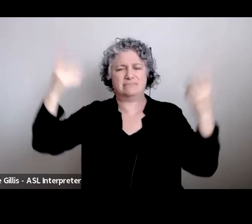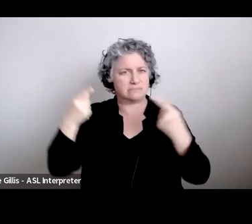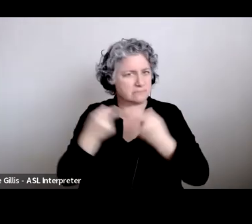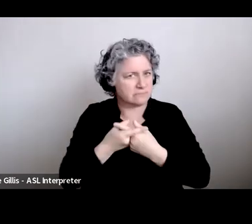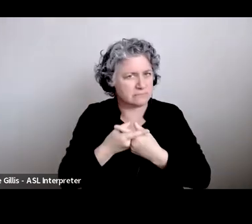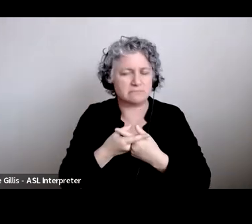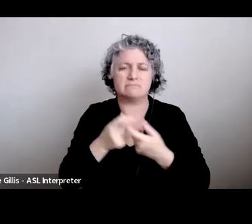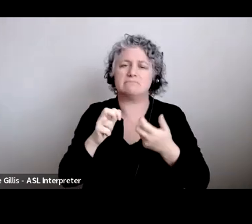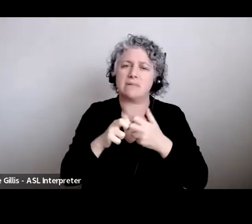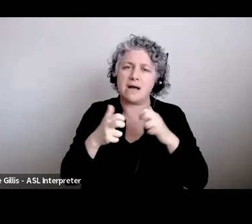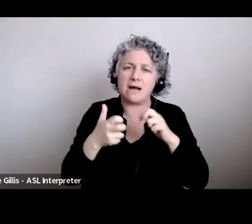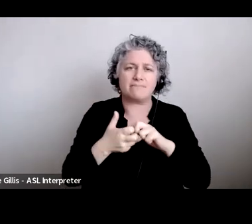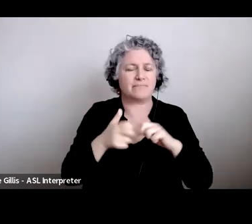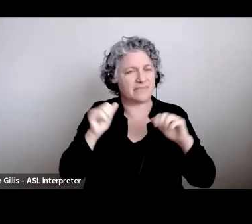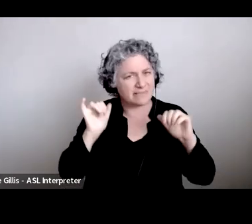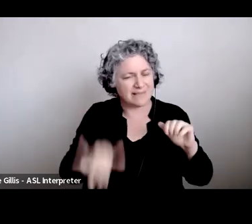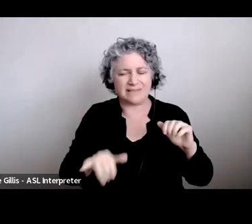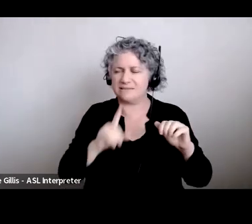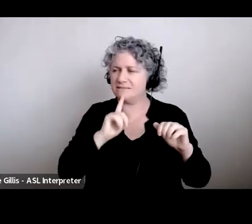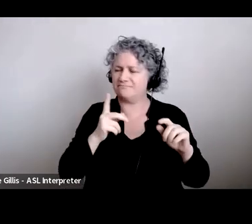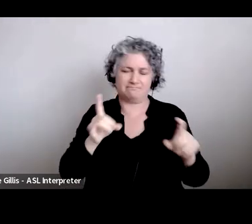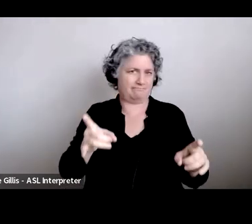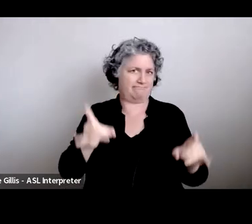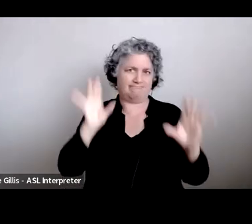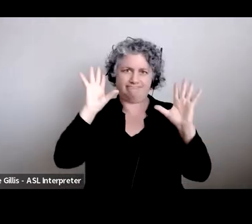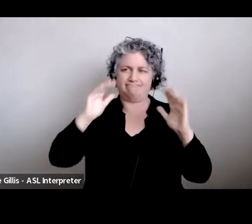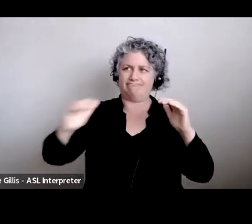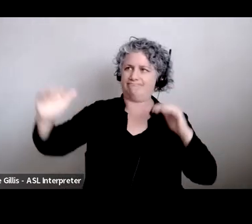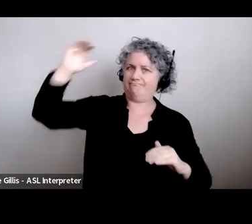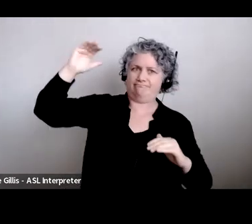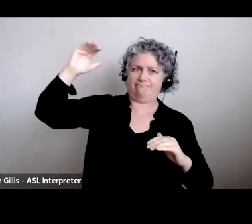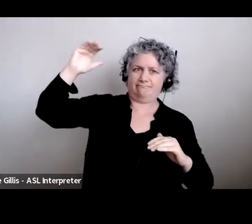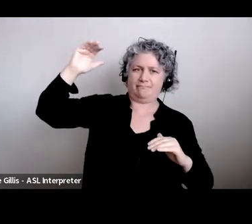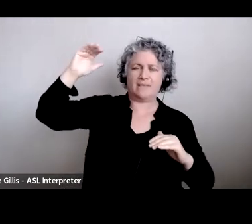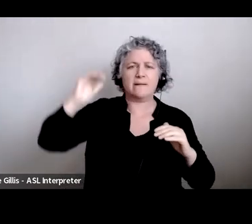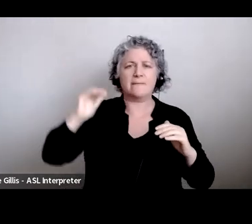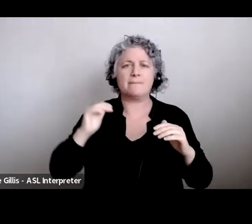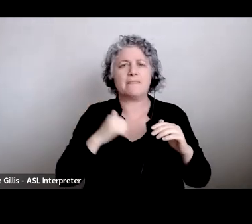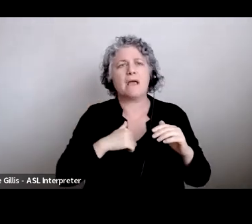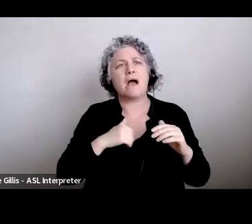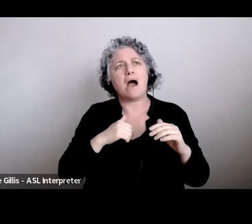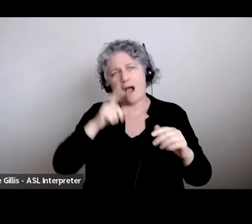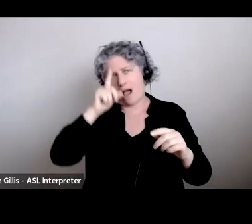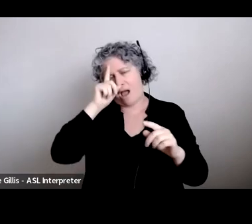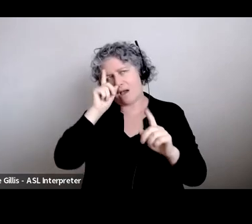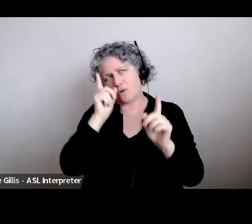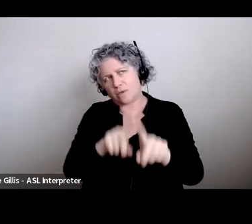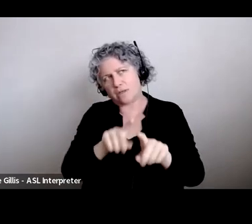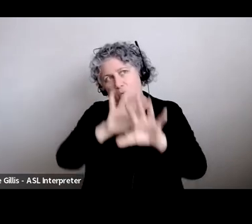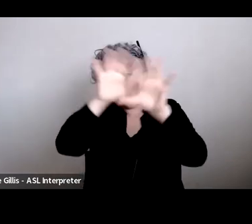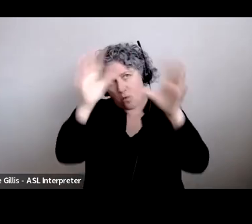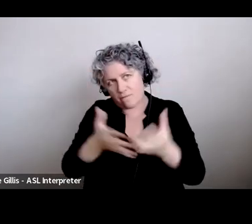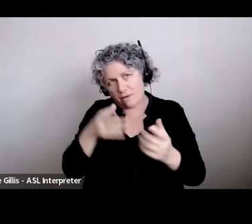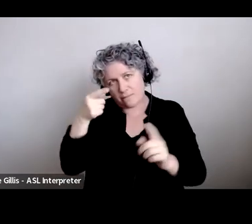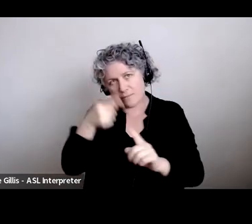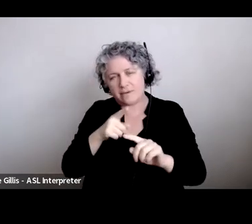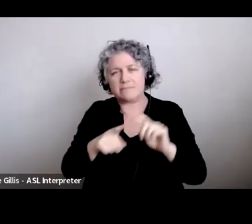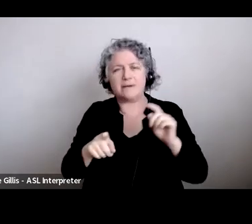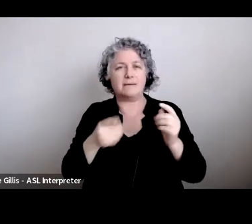massive. And so I don't disagree with the overall point, but I just think that from